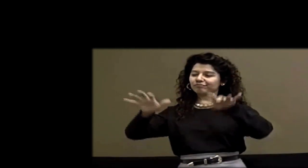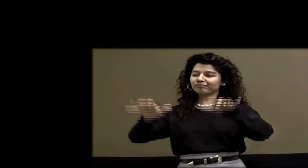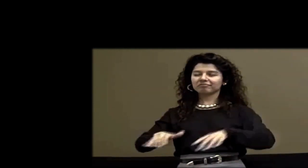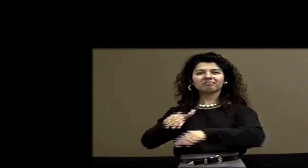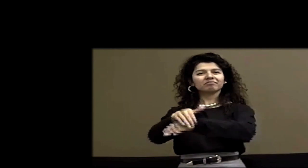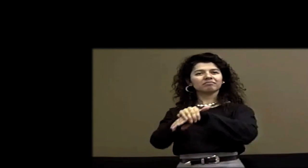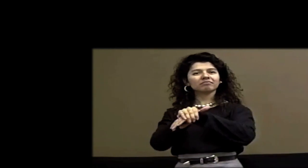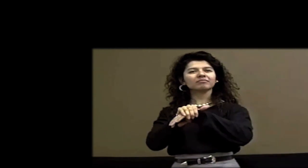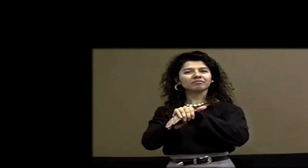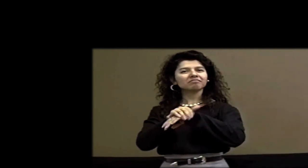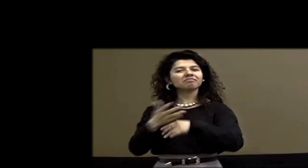homework in English.